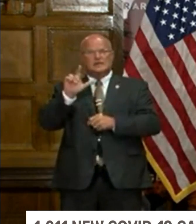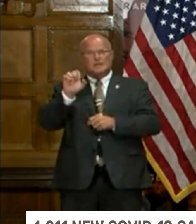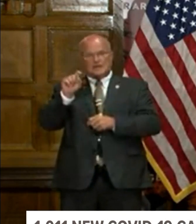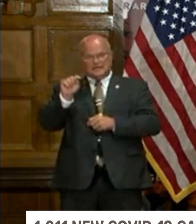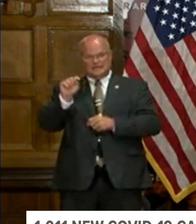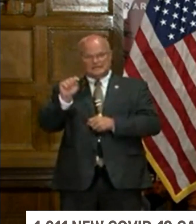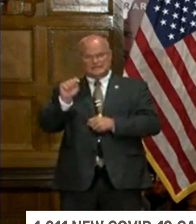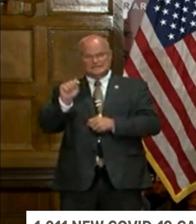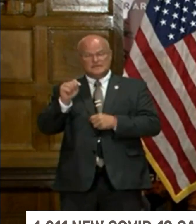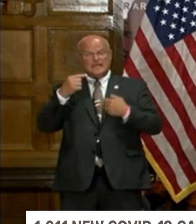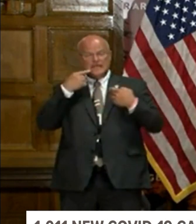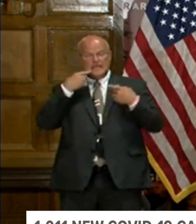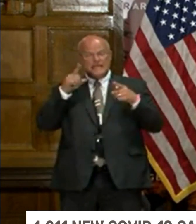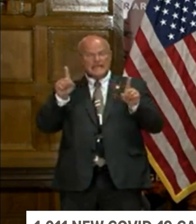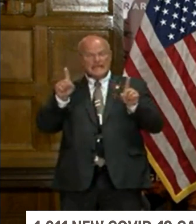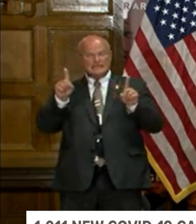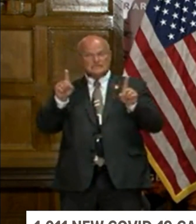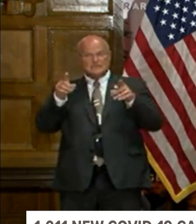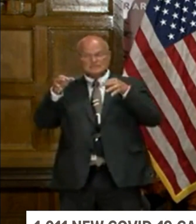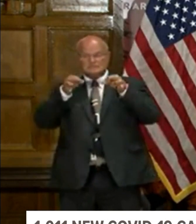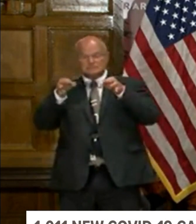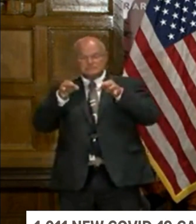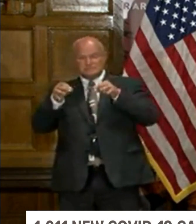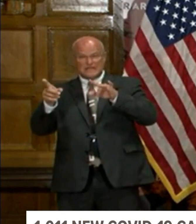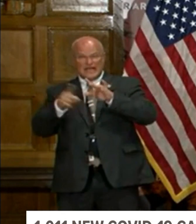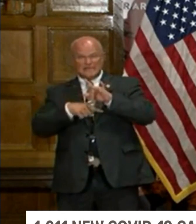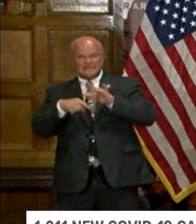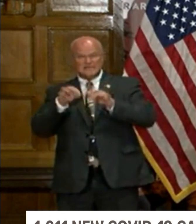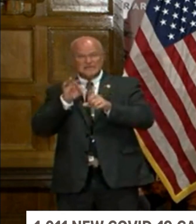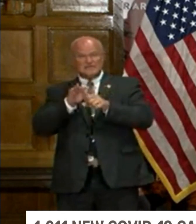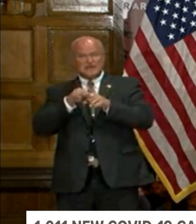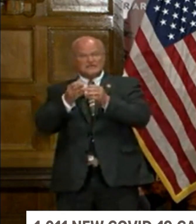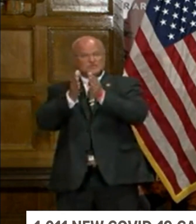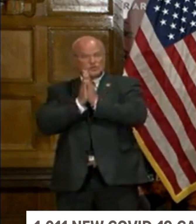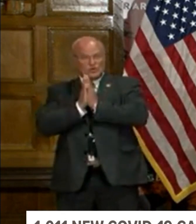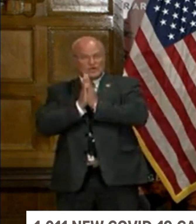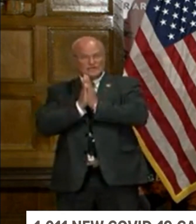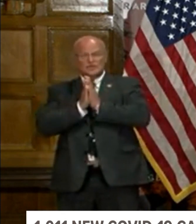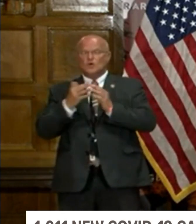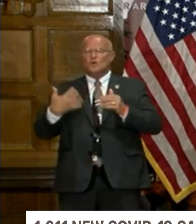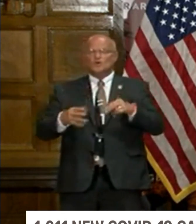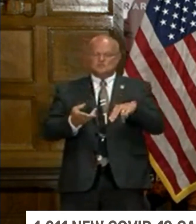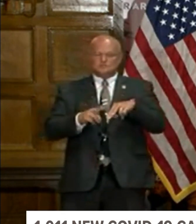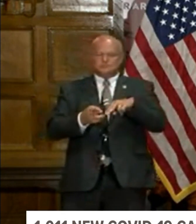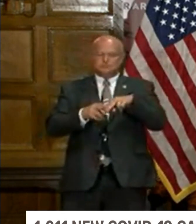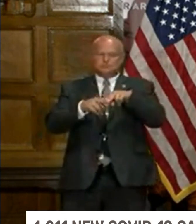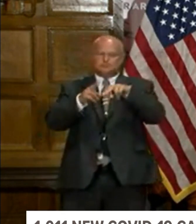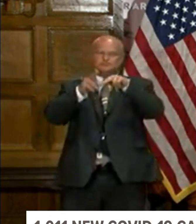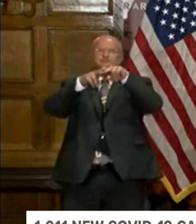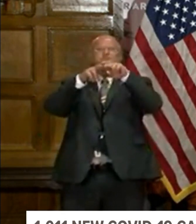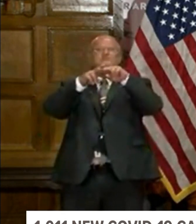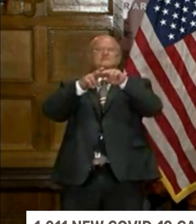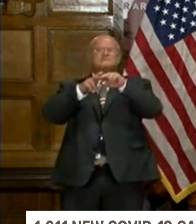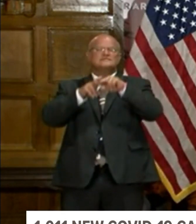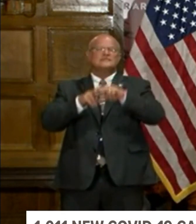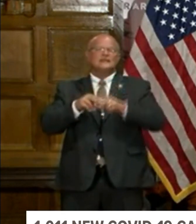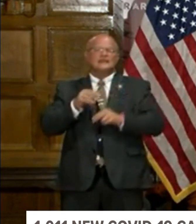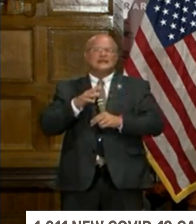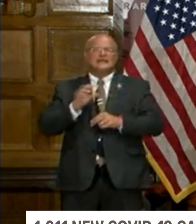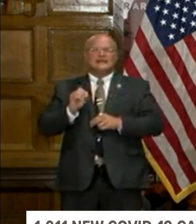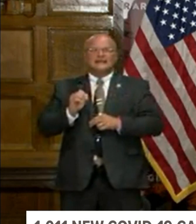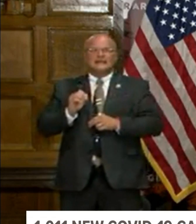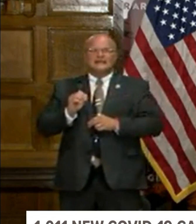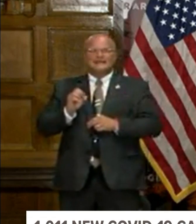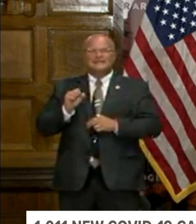that announcement and clarification that our absentee ballot requests have increased rather dramatically,